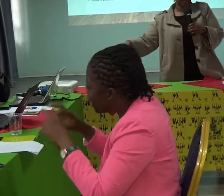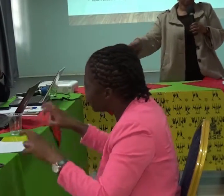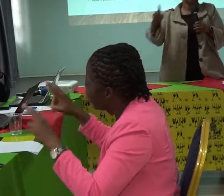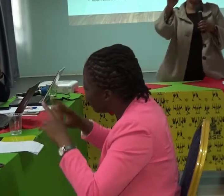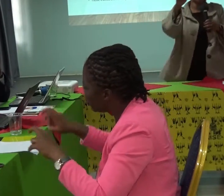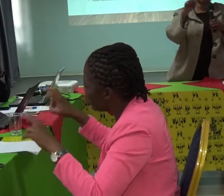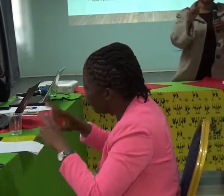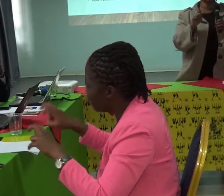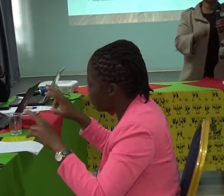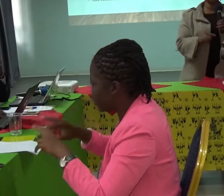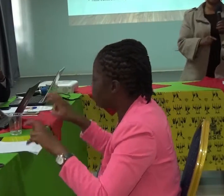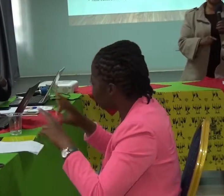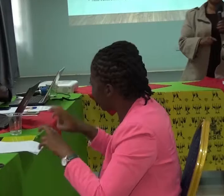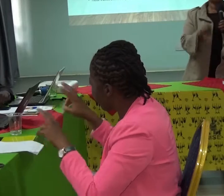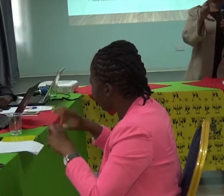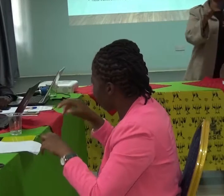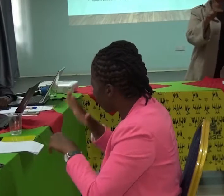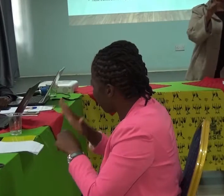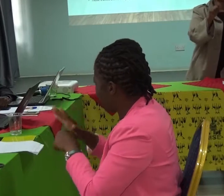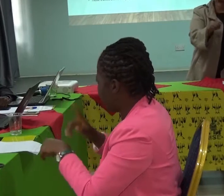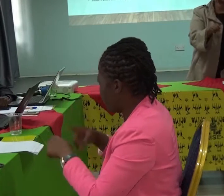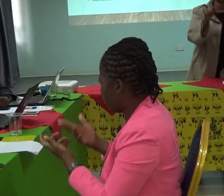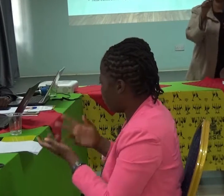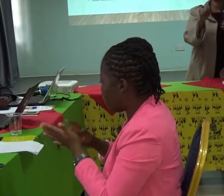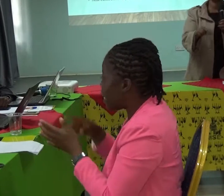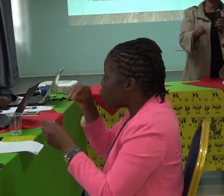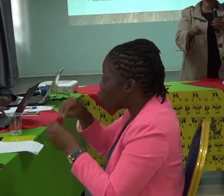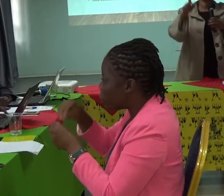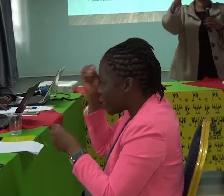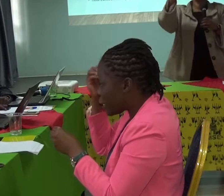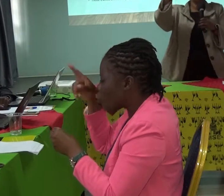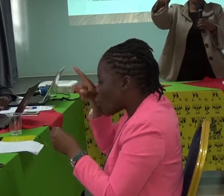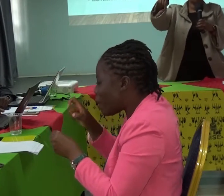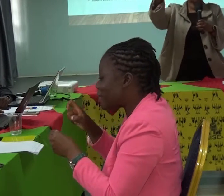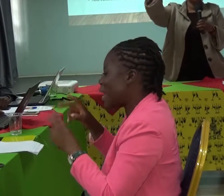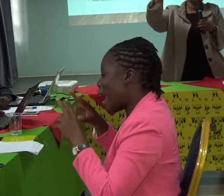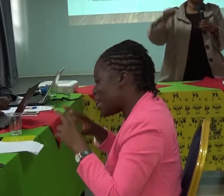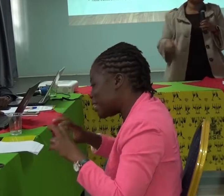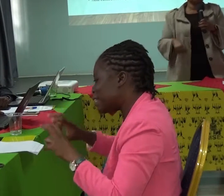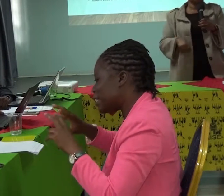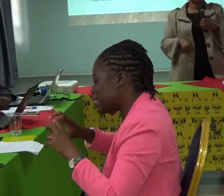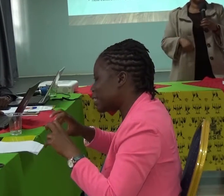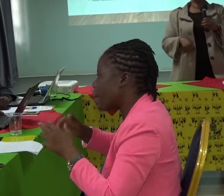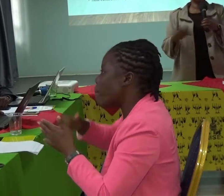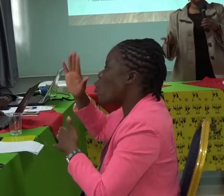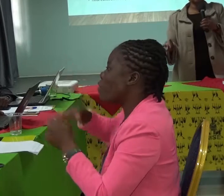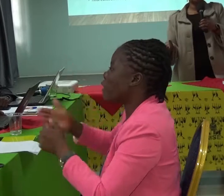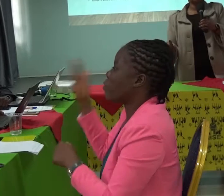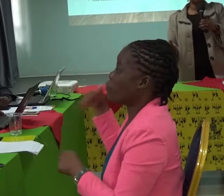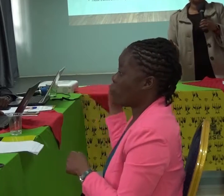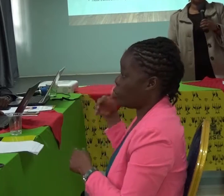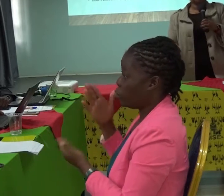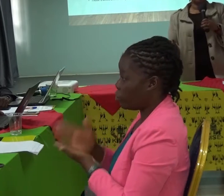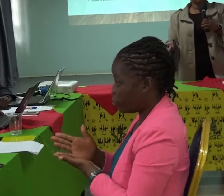reassessment. And now in the era of CBC, we need assessment and reassessment more than before. Madam Trufena, is